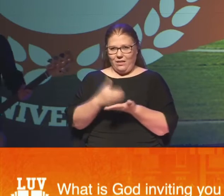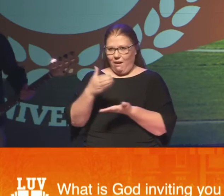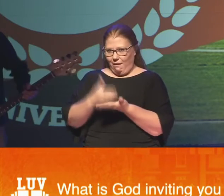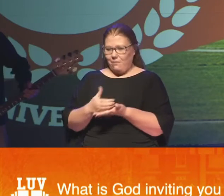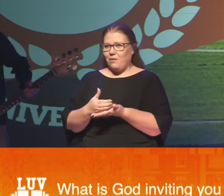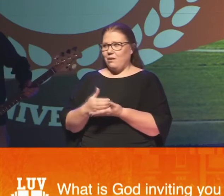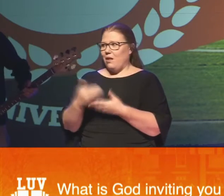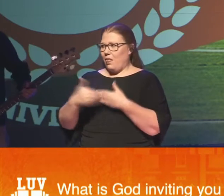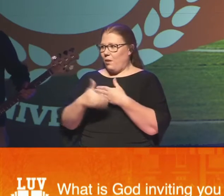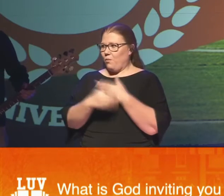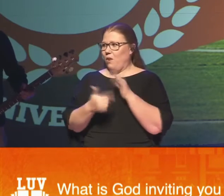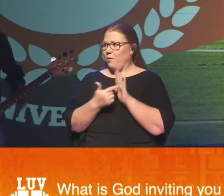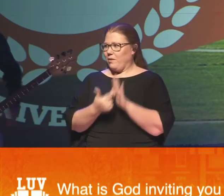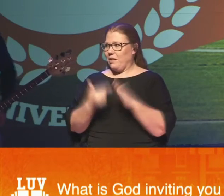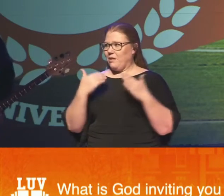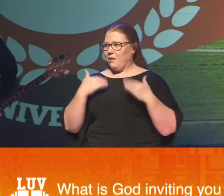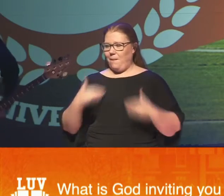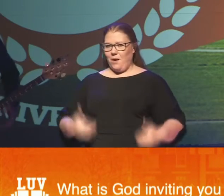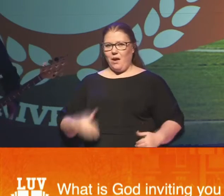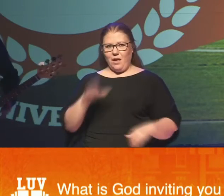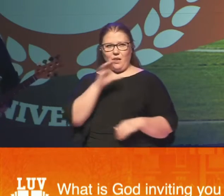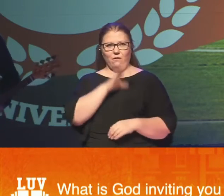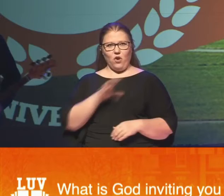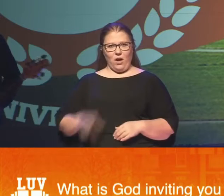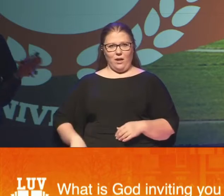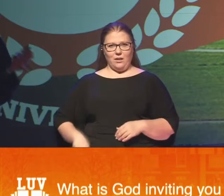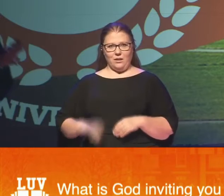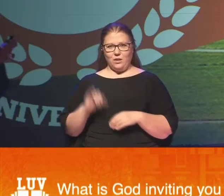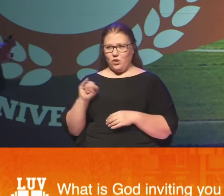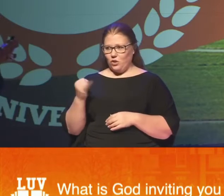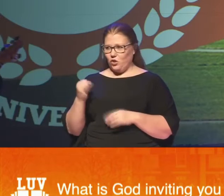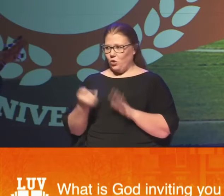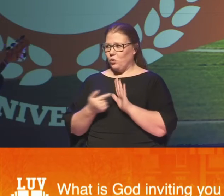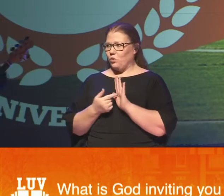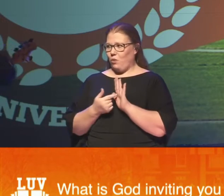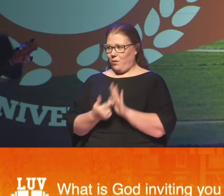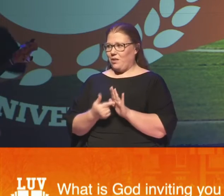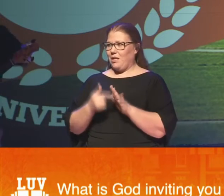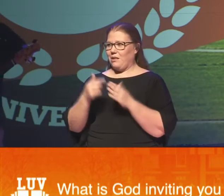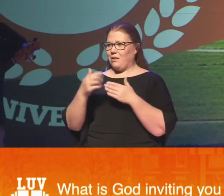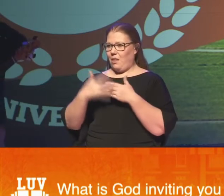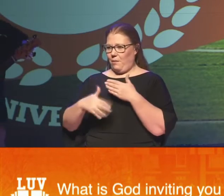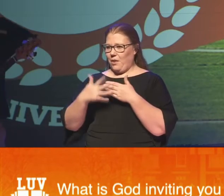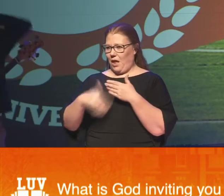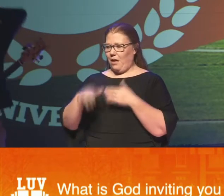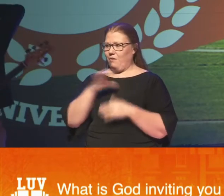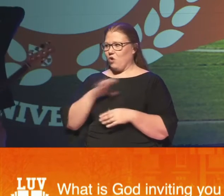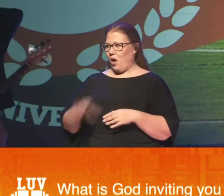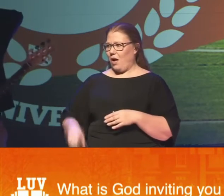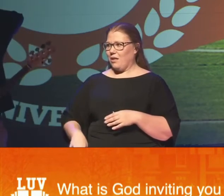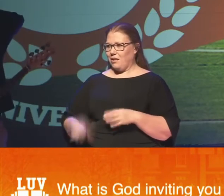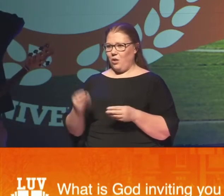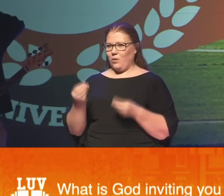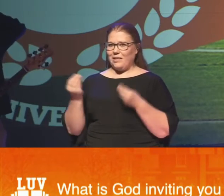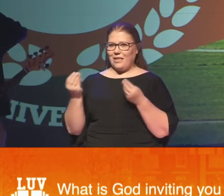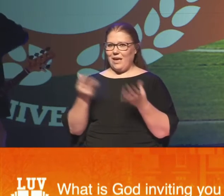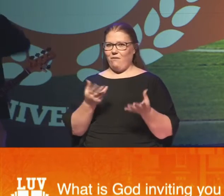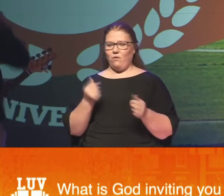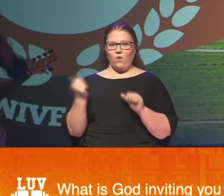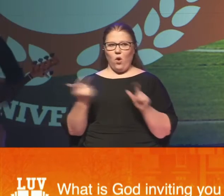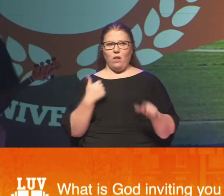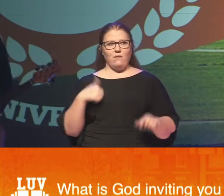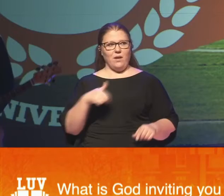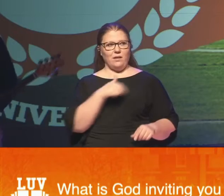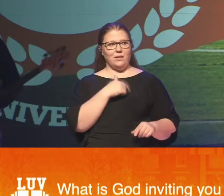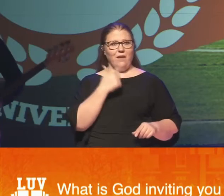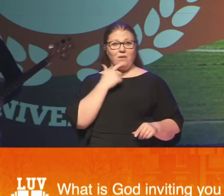bread represents the body of Christ. The juice represents the blood of Christ that was shed for all of us. And I've